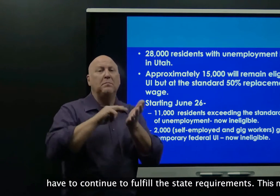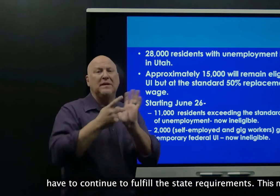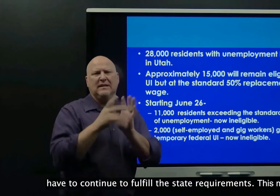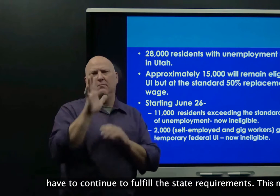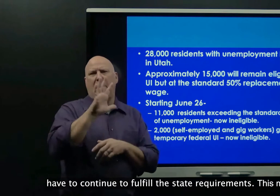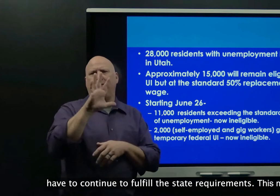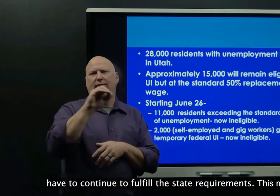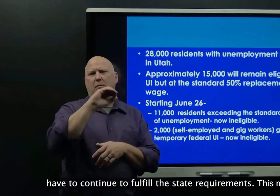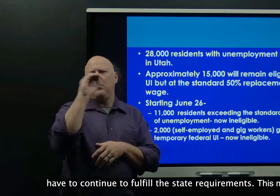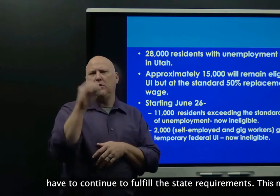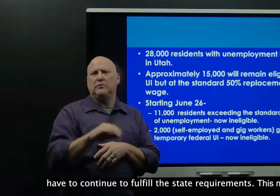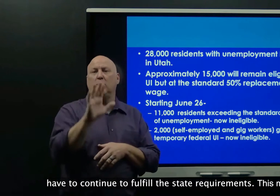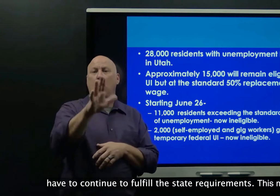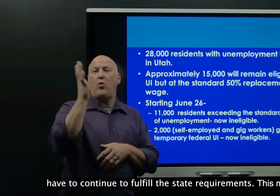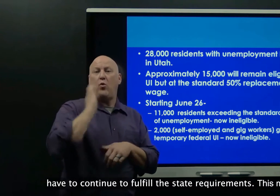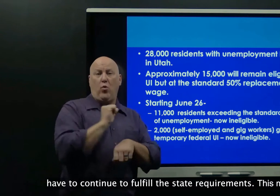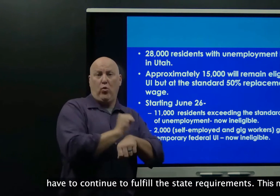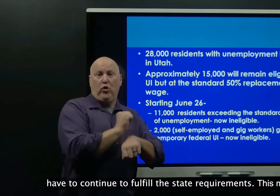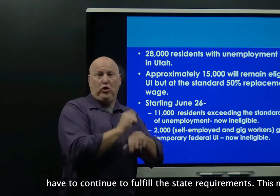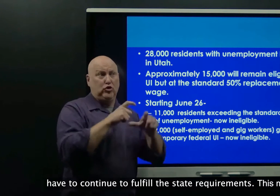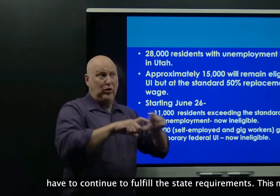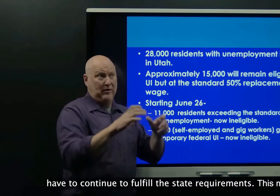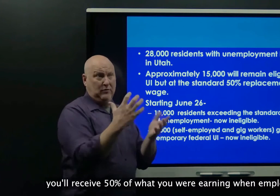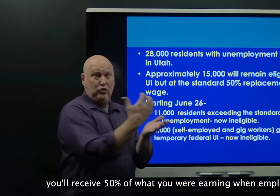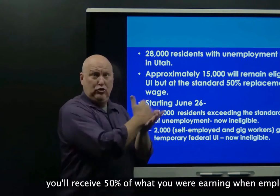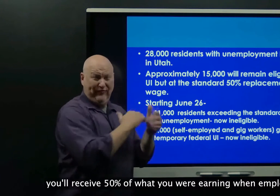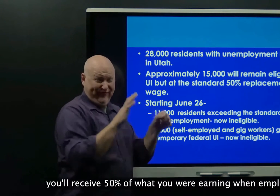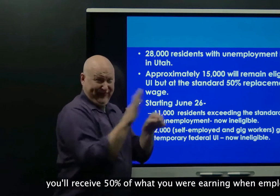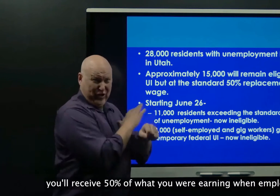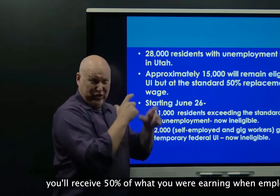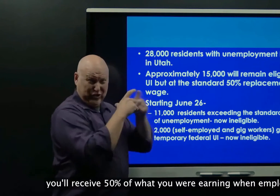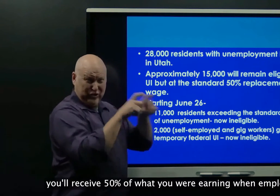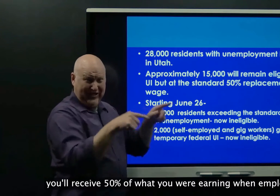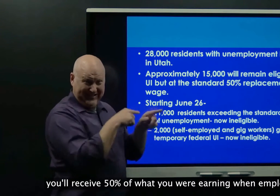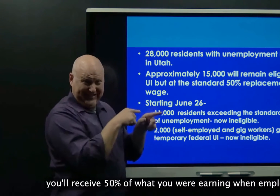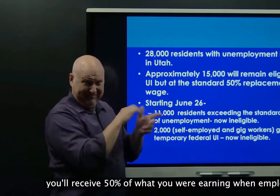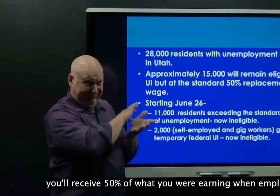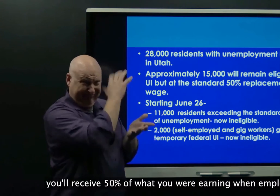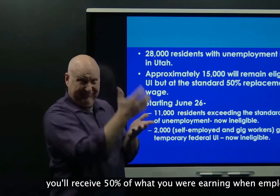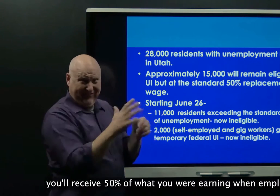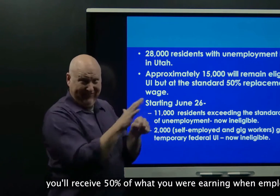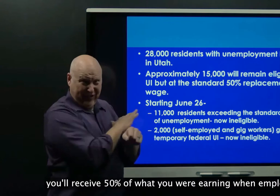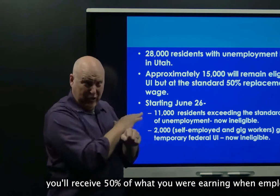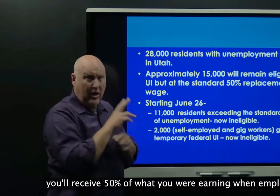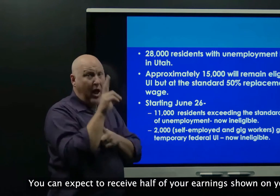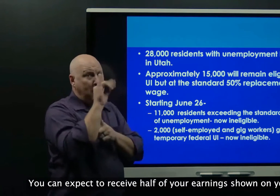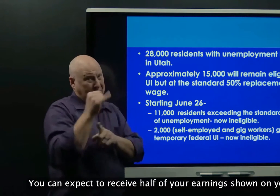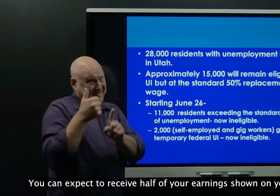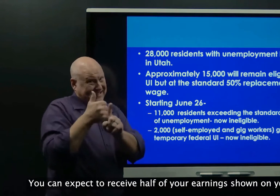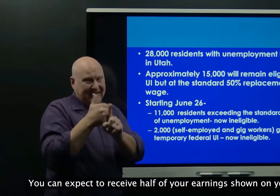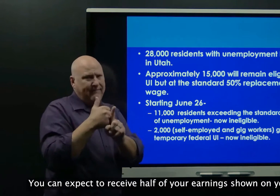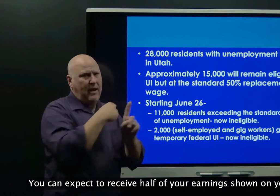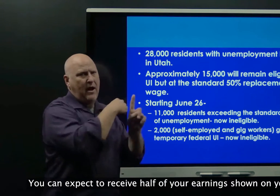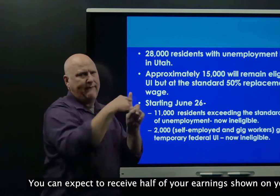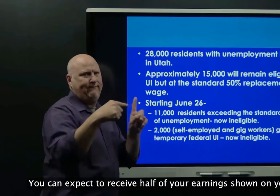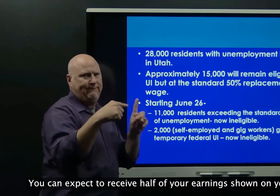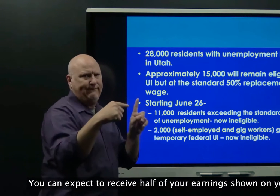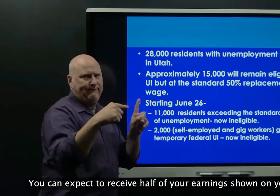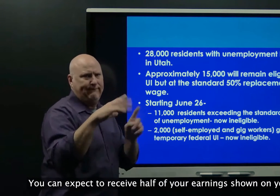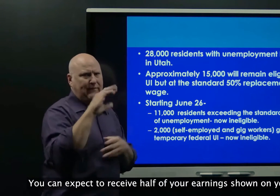continue to fulfill the state requirements. This means you will receive 50% of what you were earning when employed. You can expect to receive half of your earnings